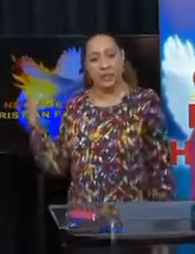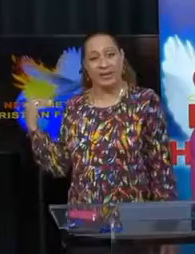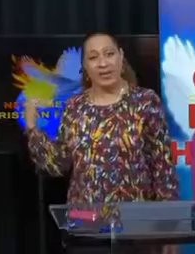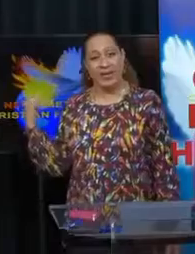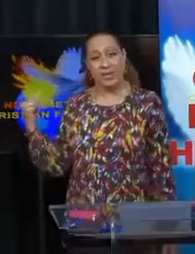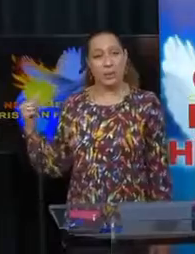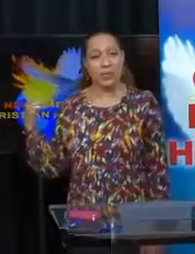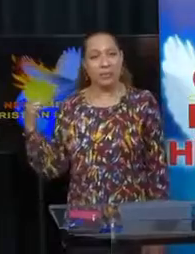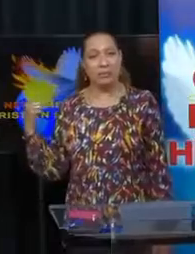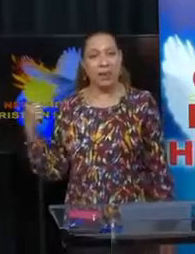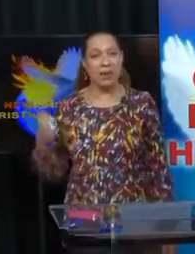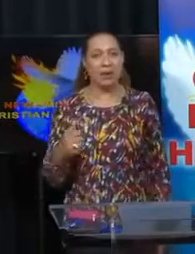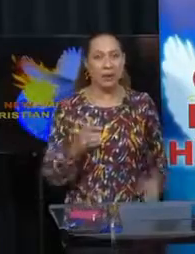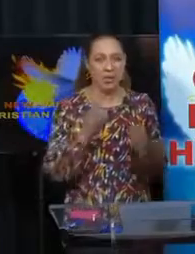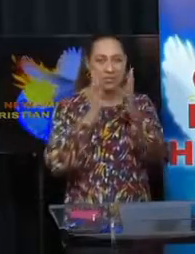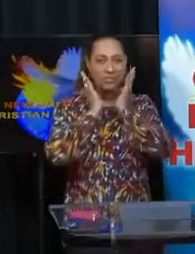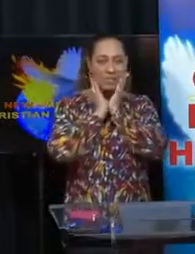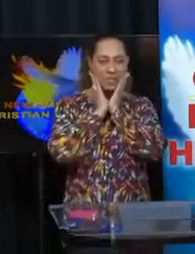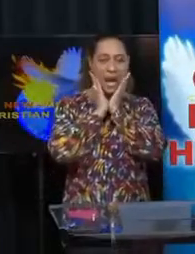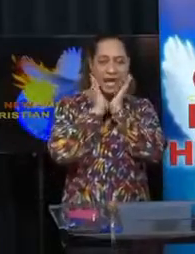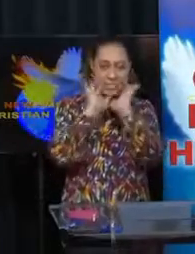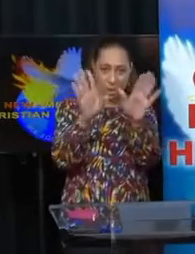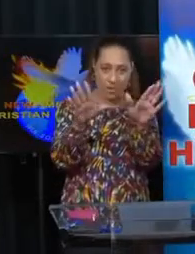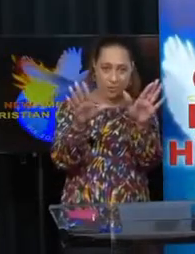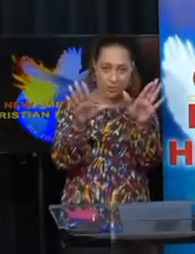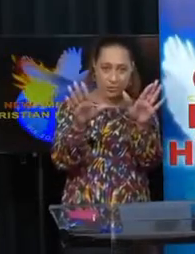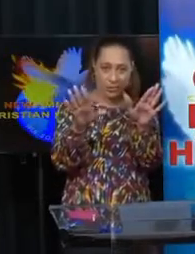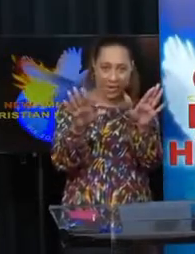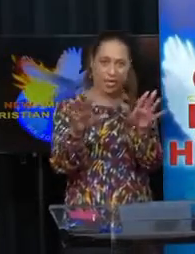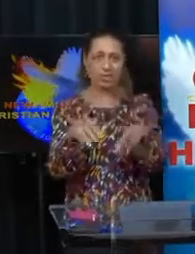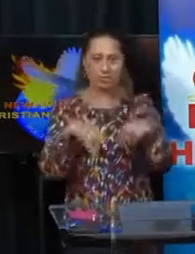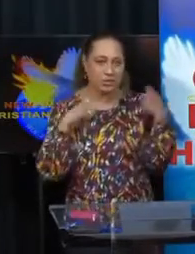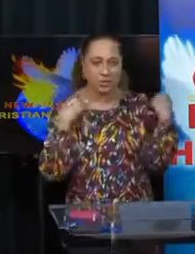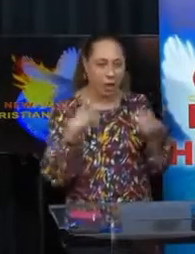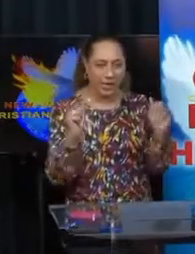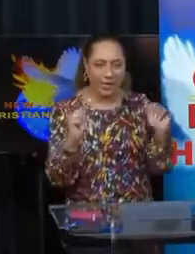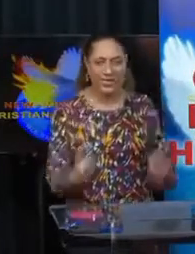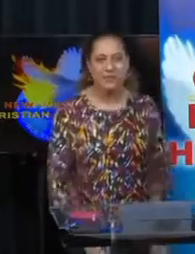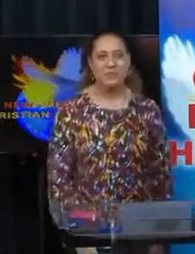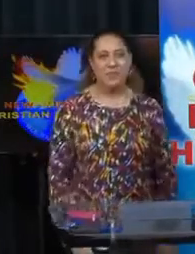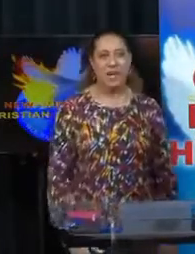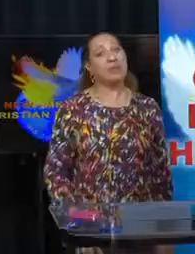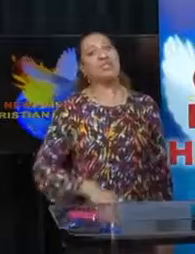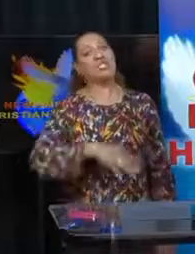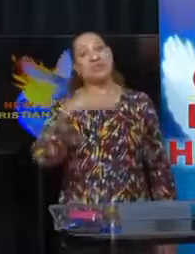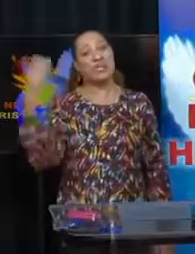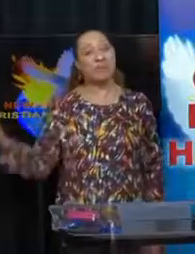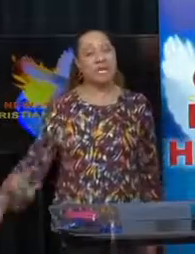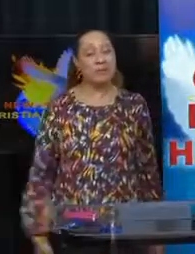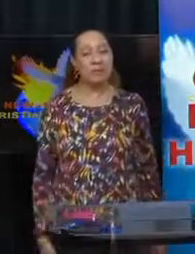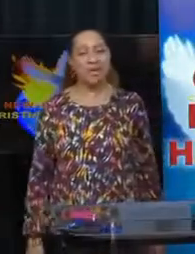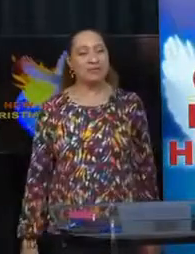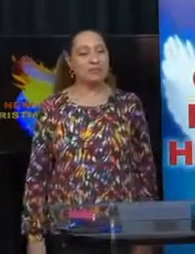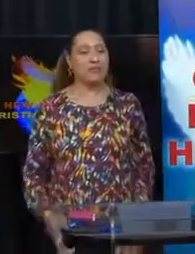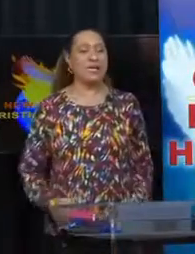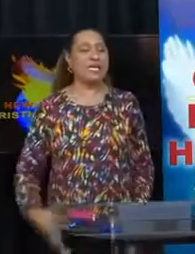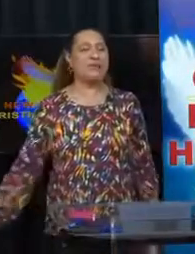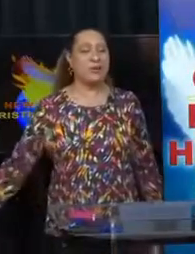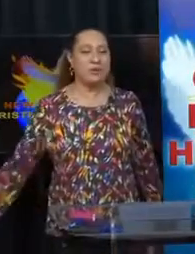the Bible or in no use us talking to you today or in no use you logging in. Because you've already made up your mind and you've already given up your